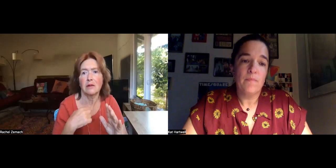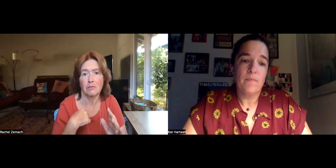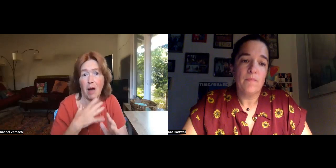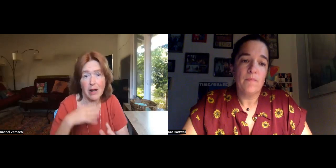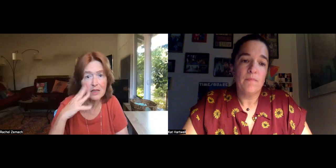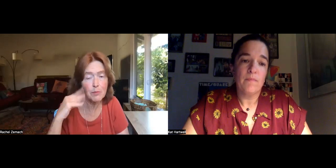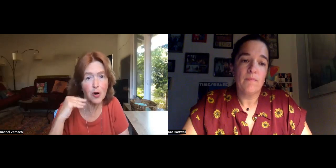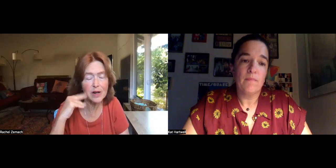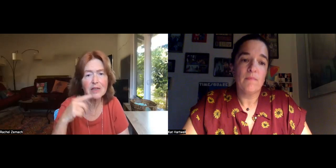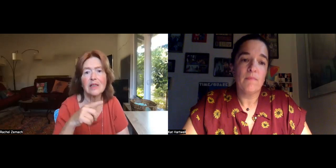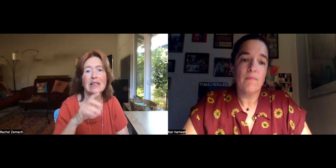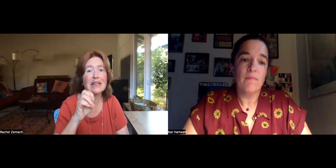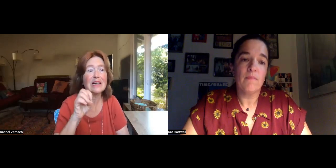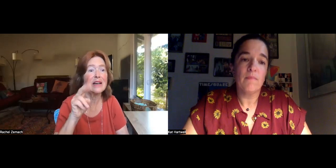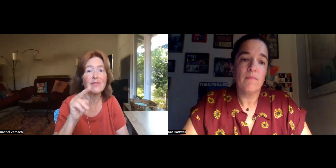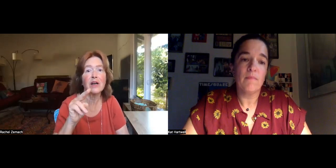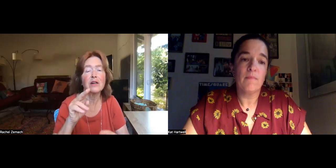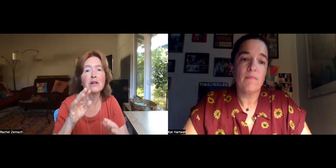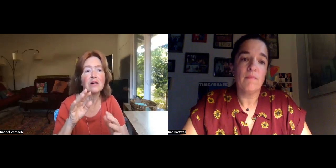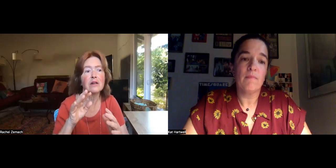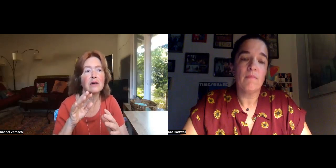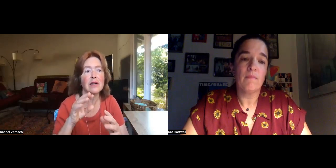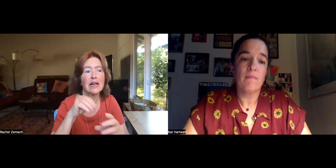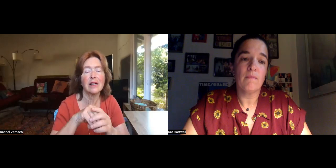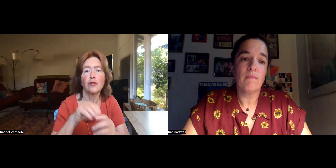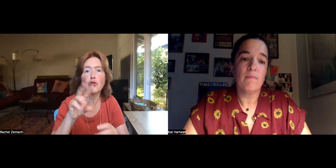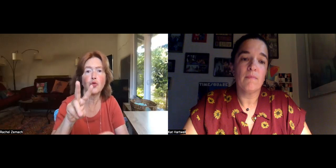thought an experience, even in